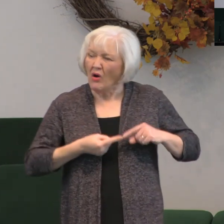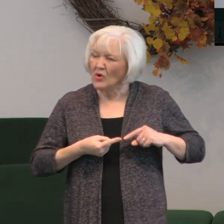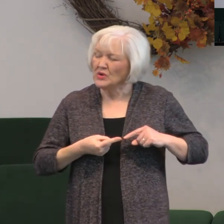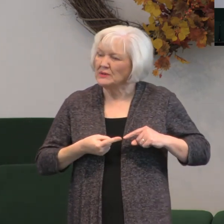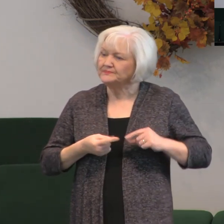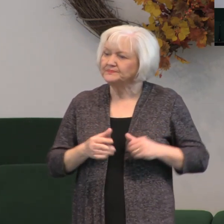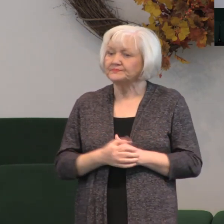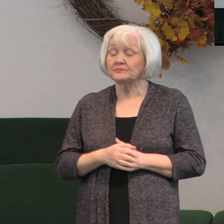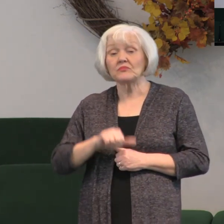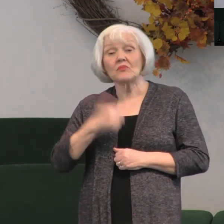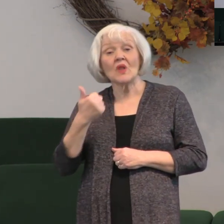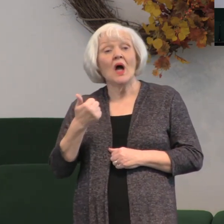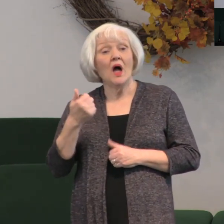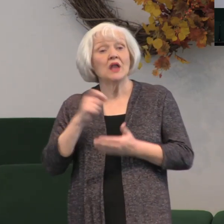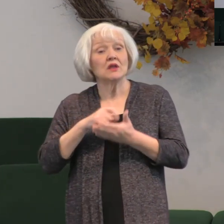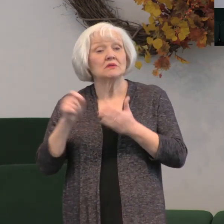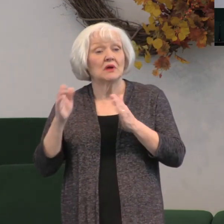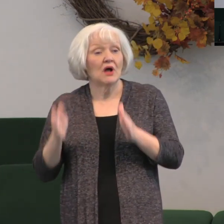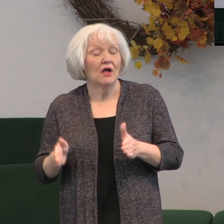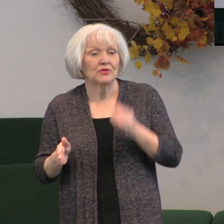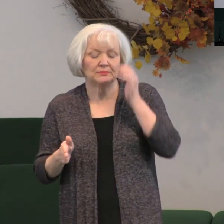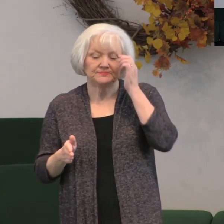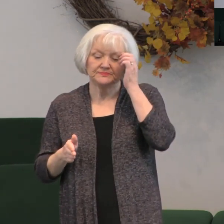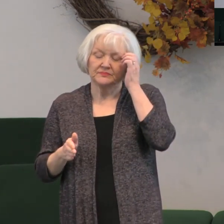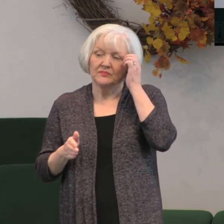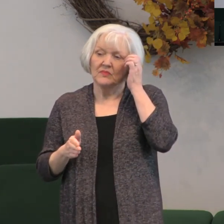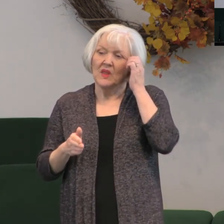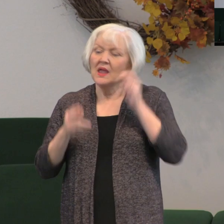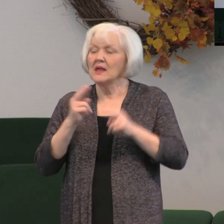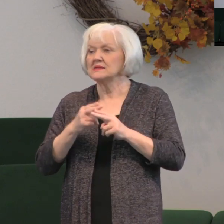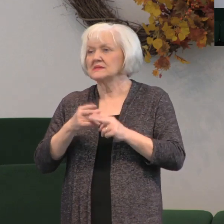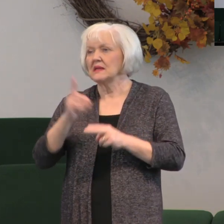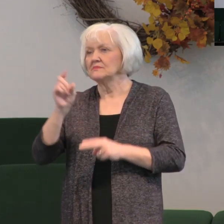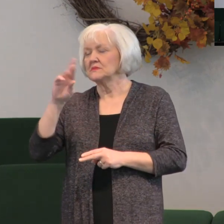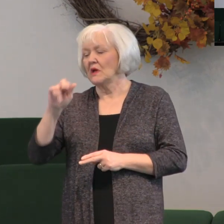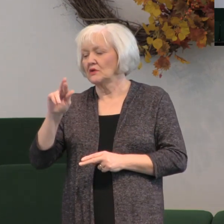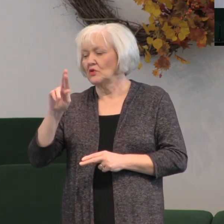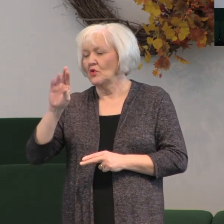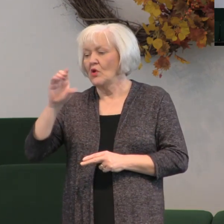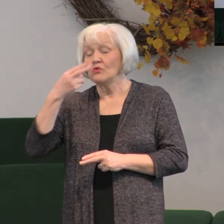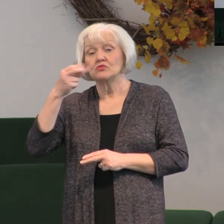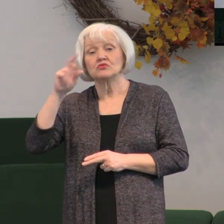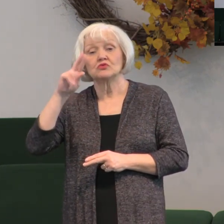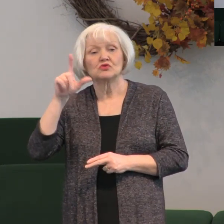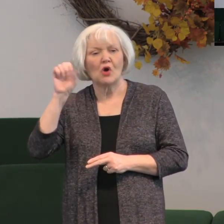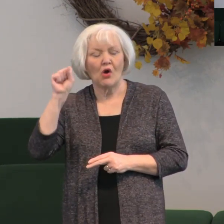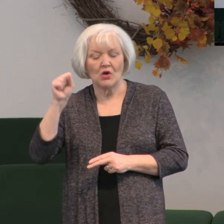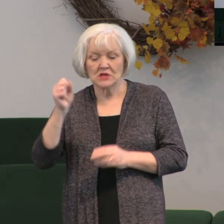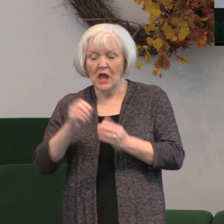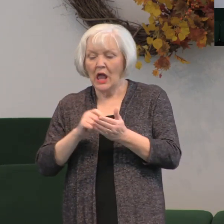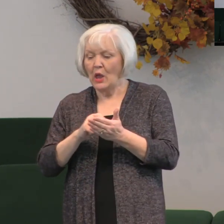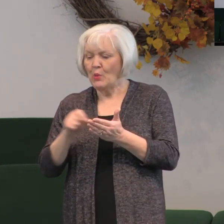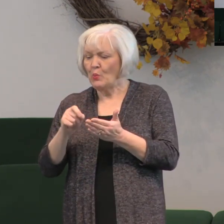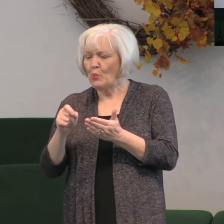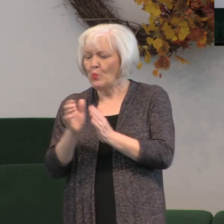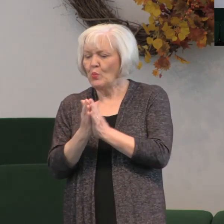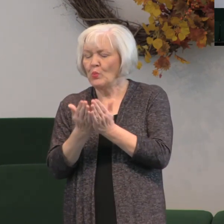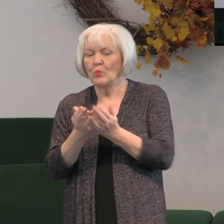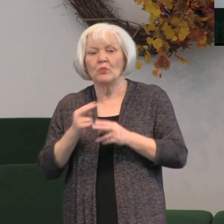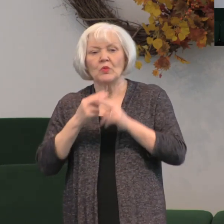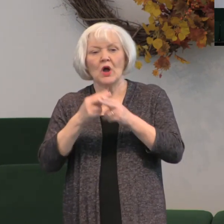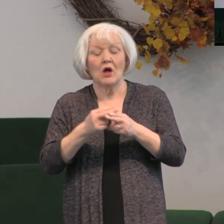Another author, Dr. Charles Hodges, wrote a book entitled, Good Mood, Bad Mood, which he